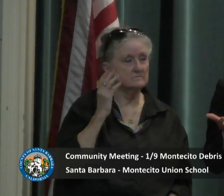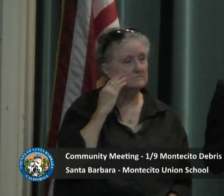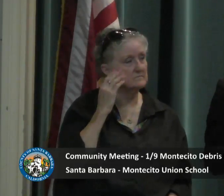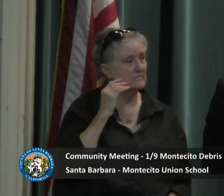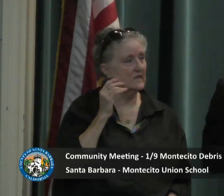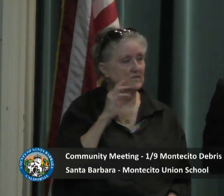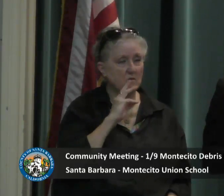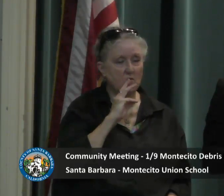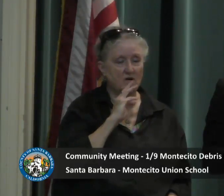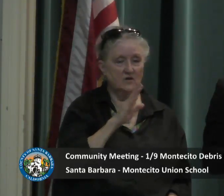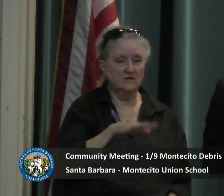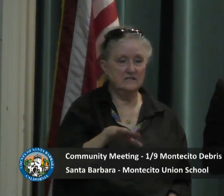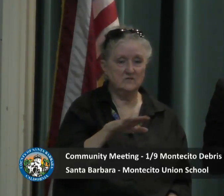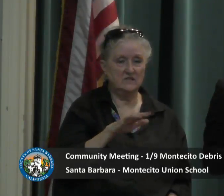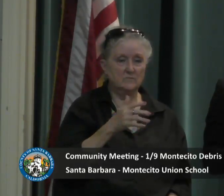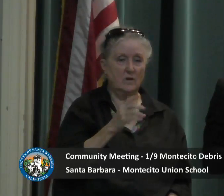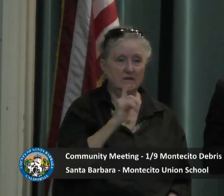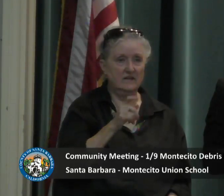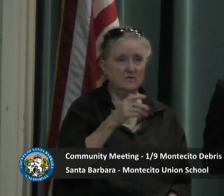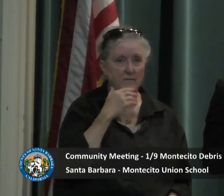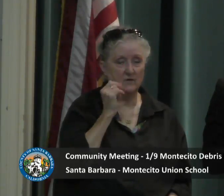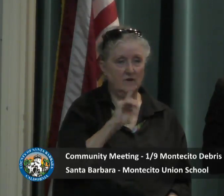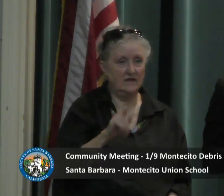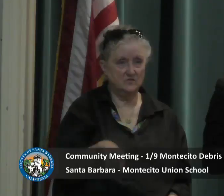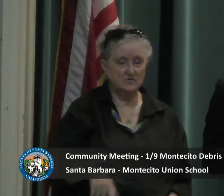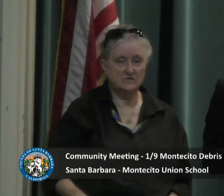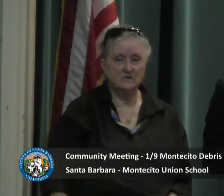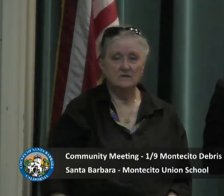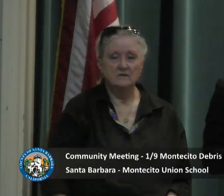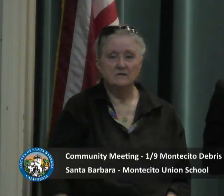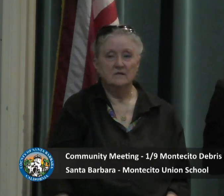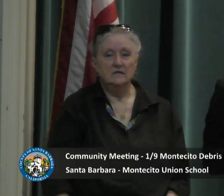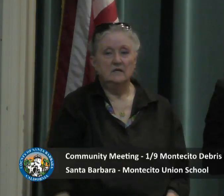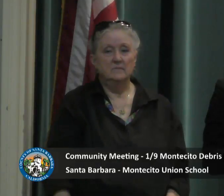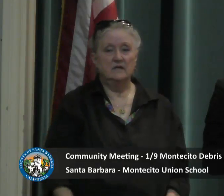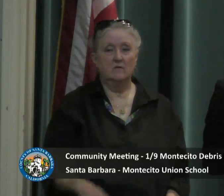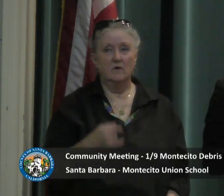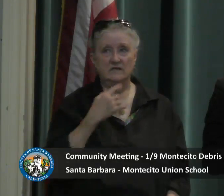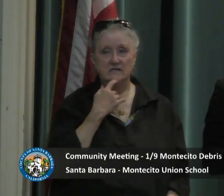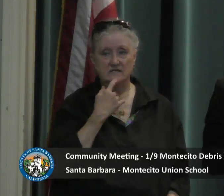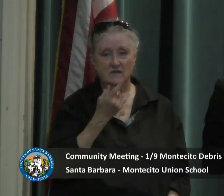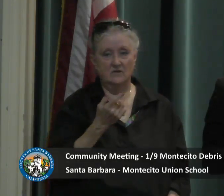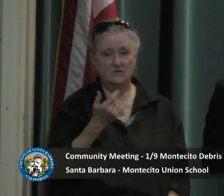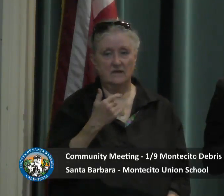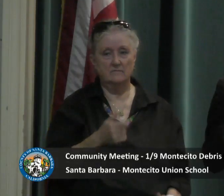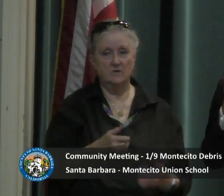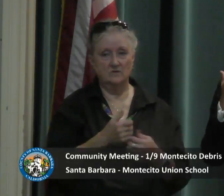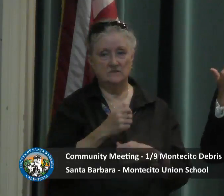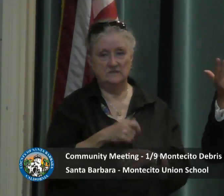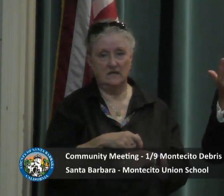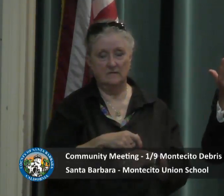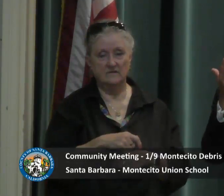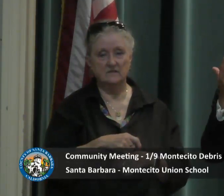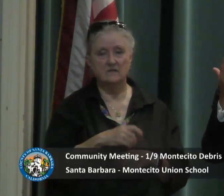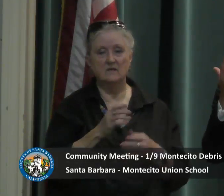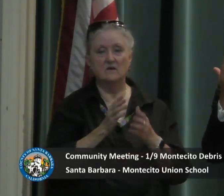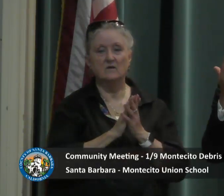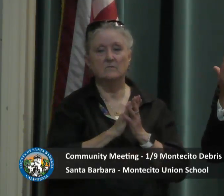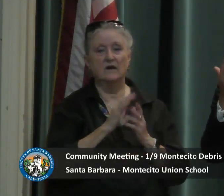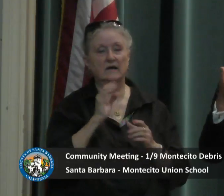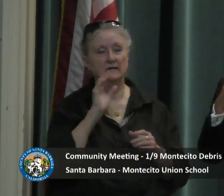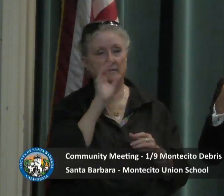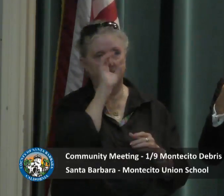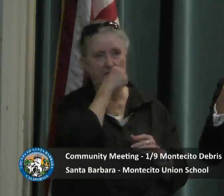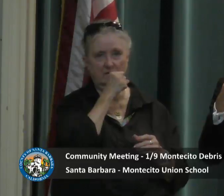The water district can probably give you better answers, but I just wanted to tell you that usually my BS detector goes